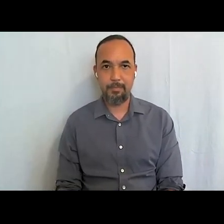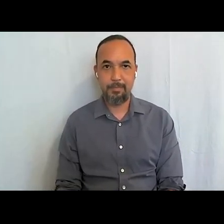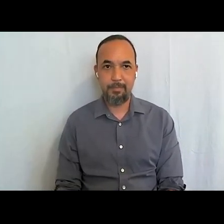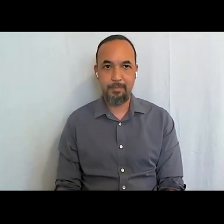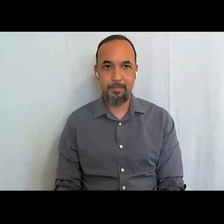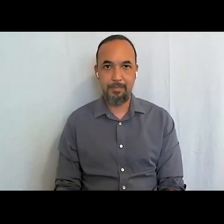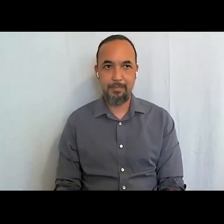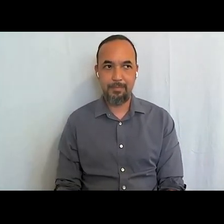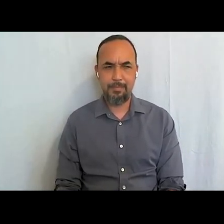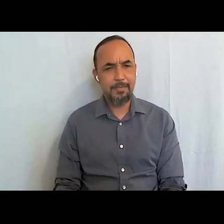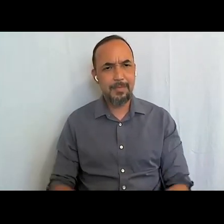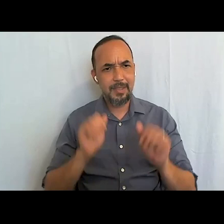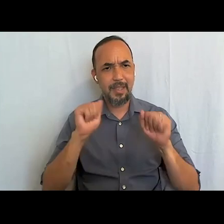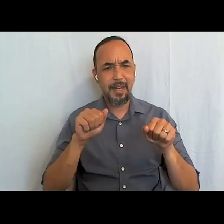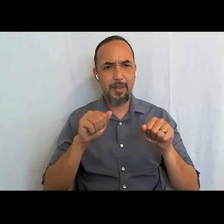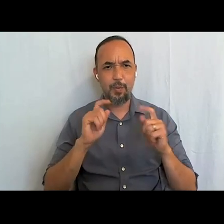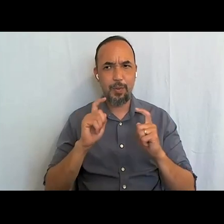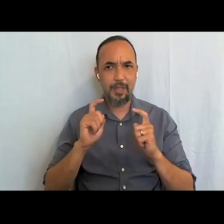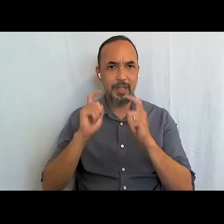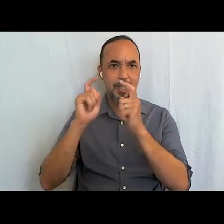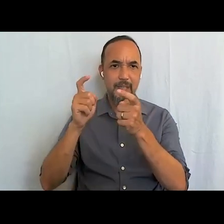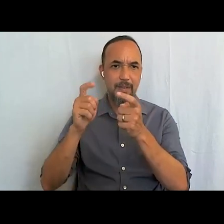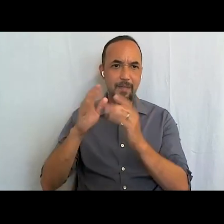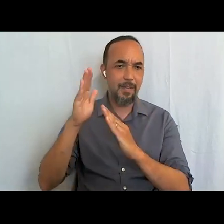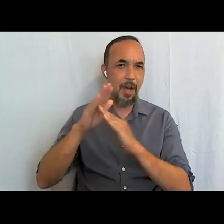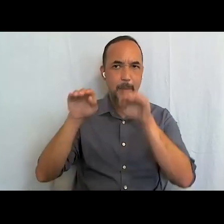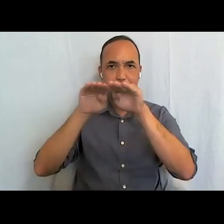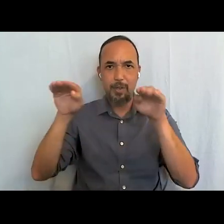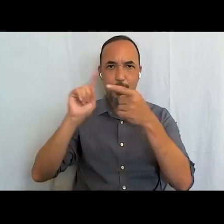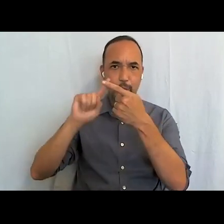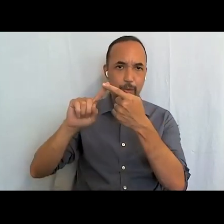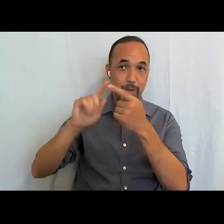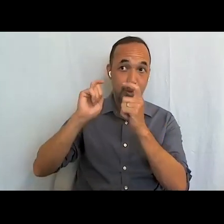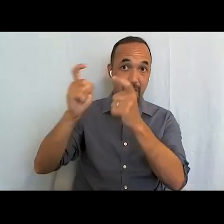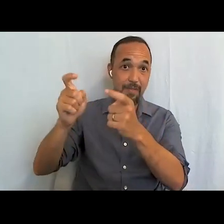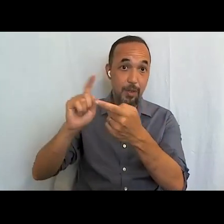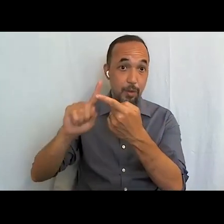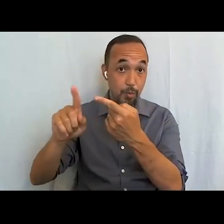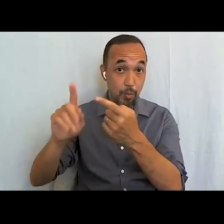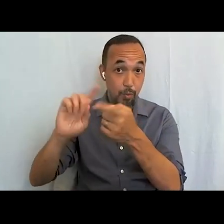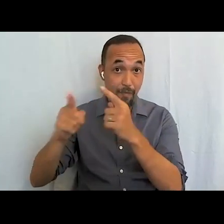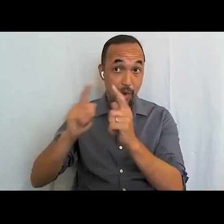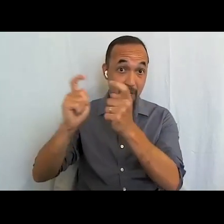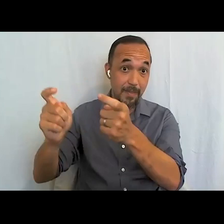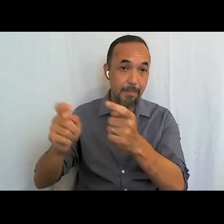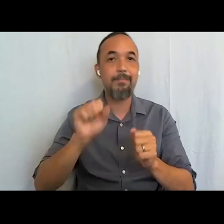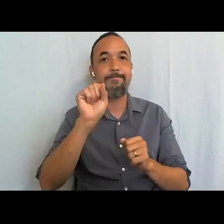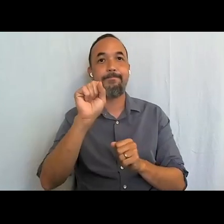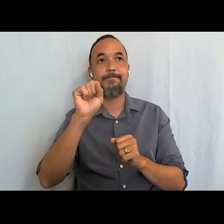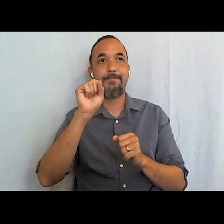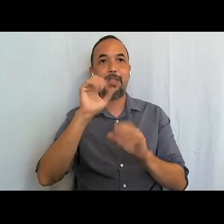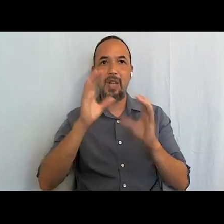friend? Yeah, email support about that. There will be opportunities to select that class.